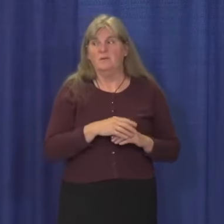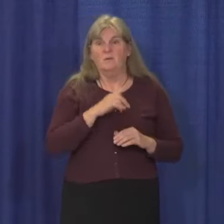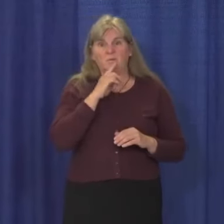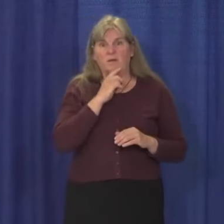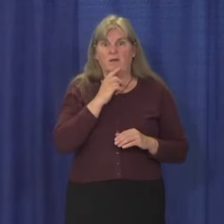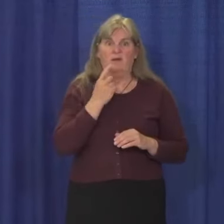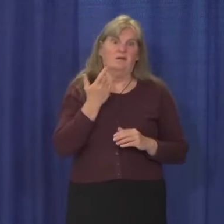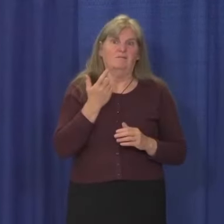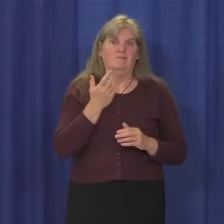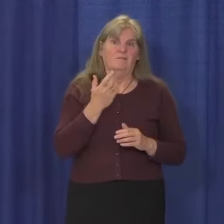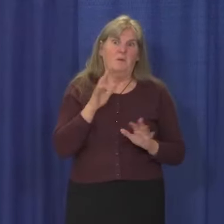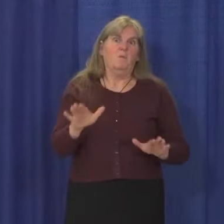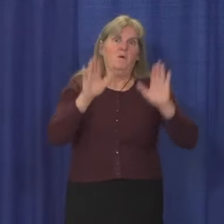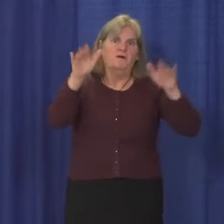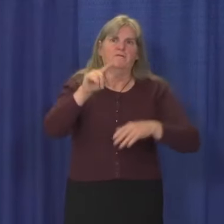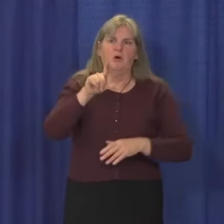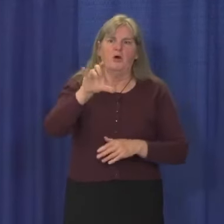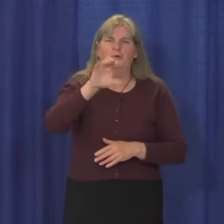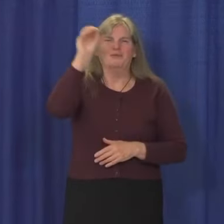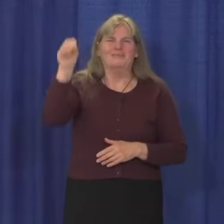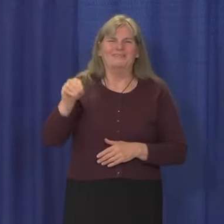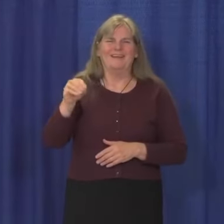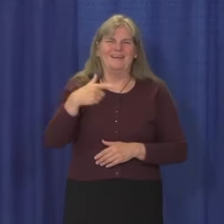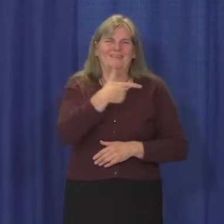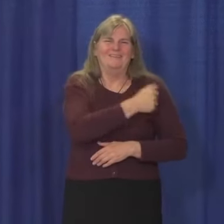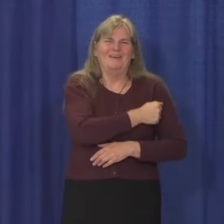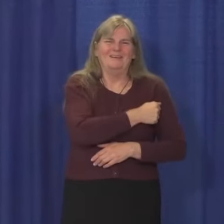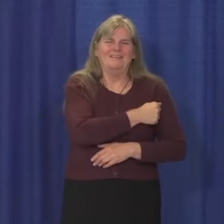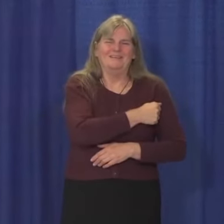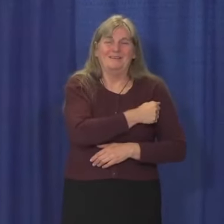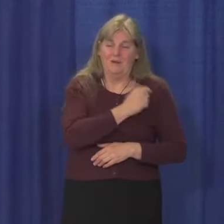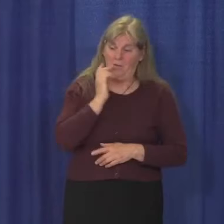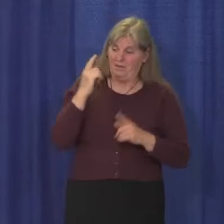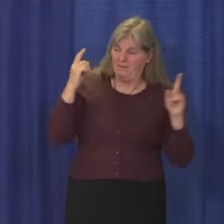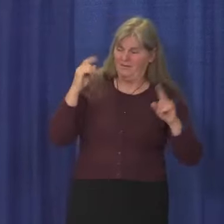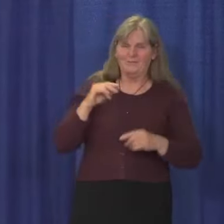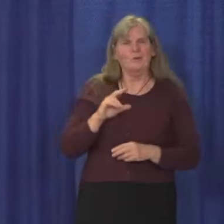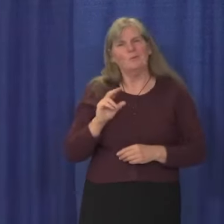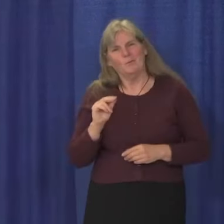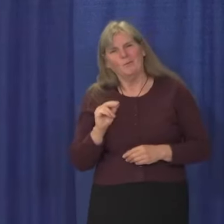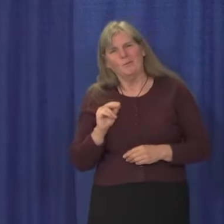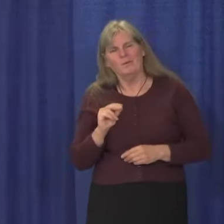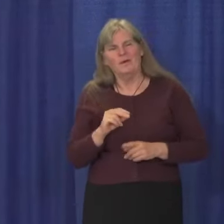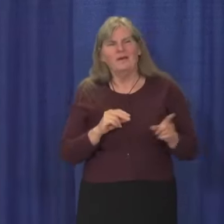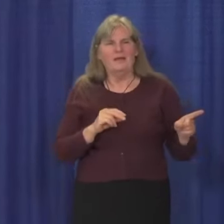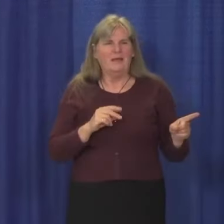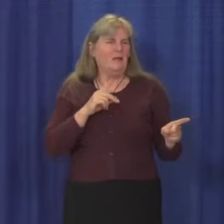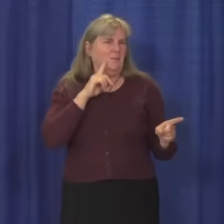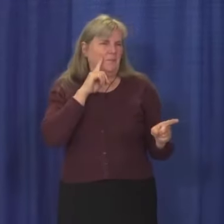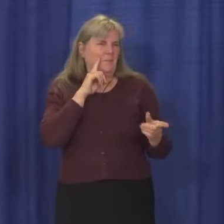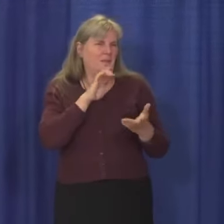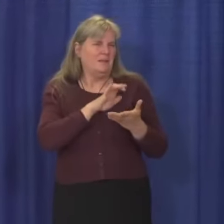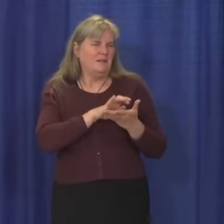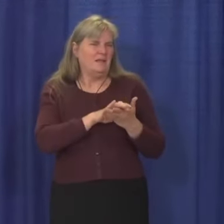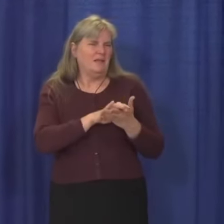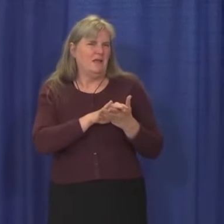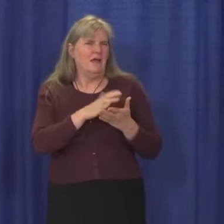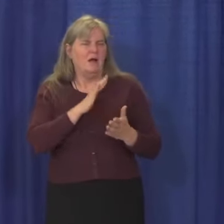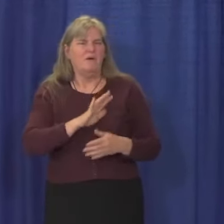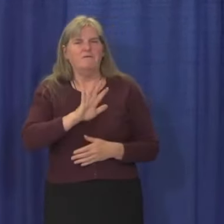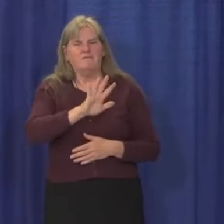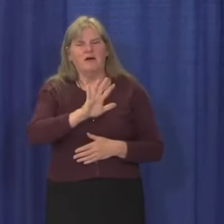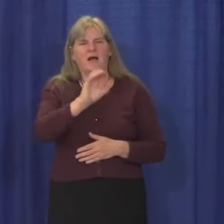100% vaccination. Will we get there? No. I mean, Dr. Hanley has mentioned in the past that he believes that there's probably an estimate about 5%